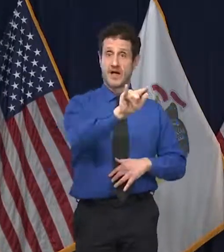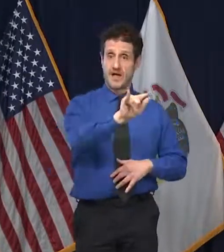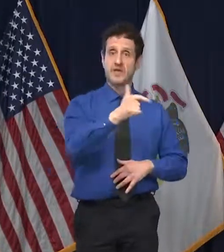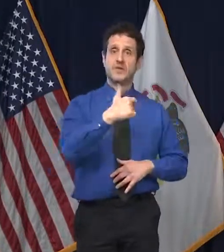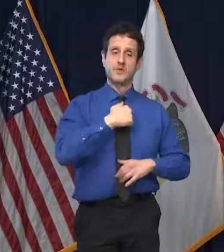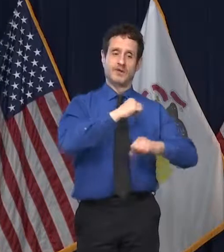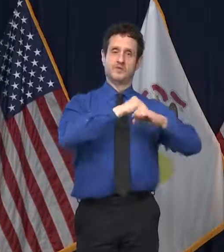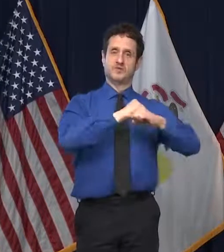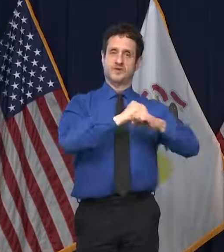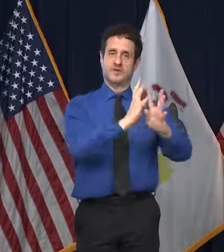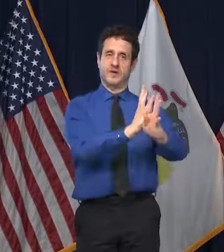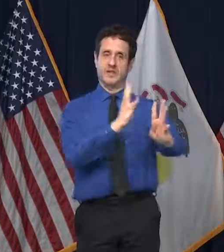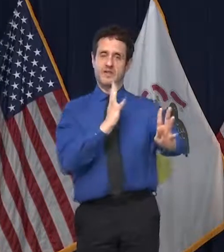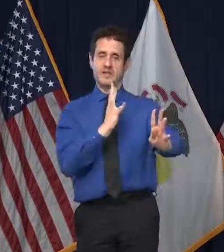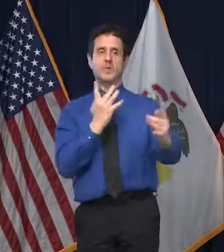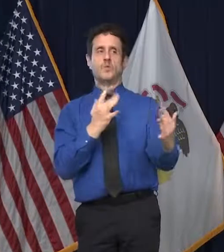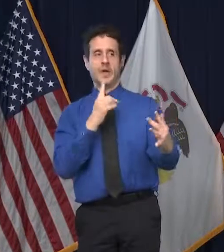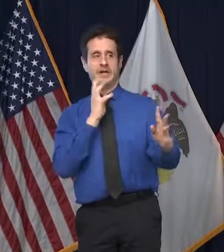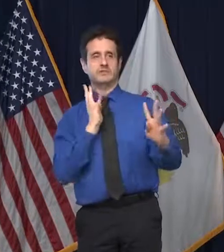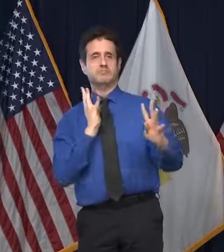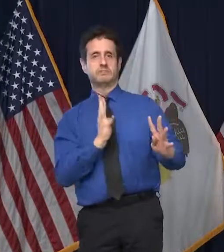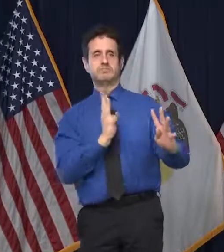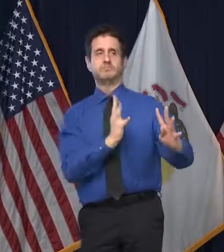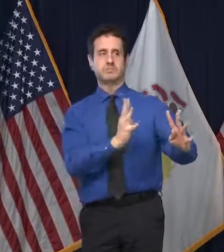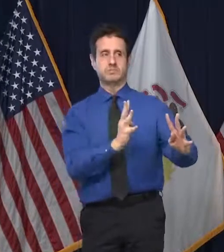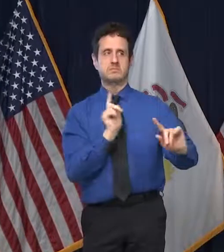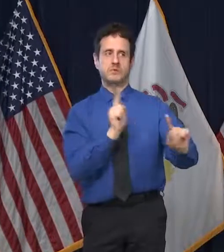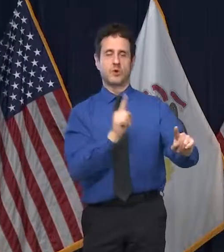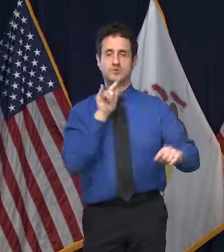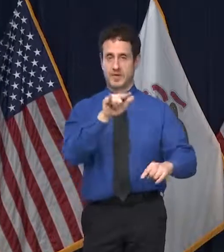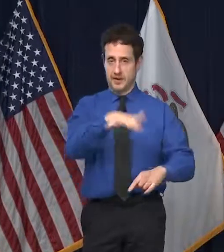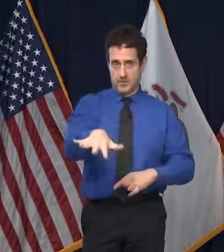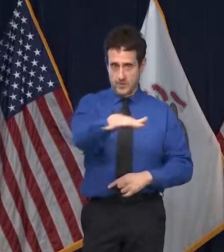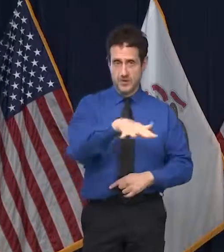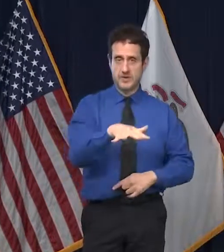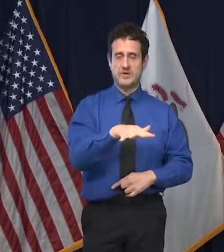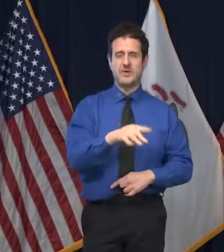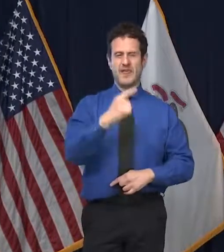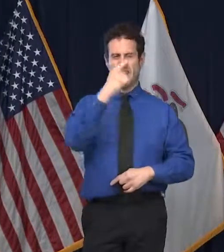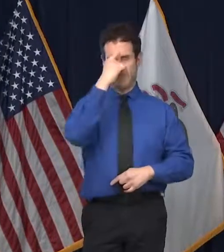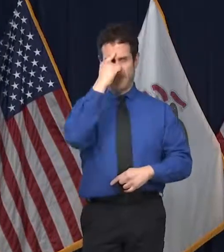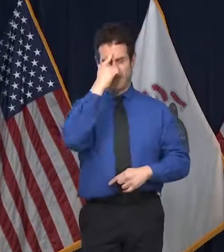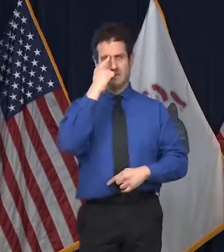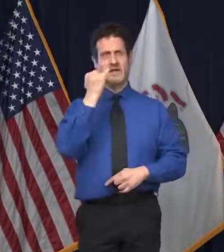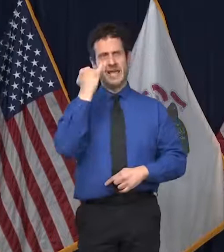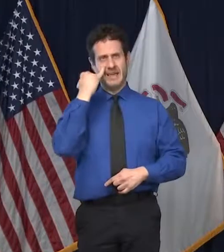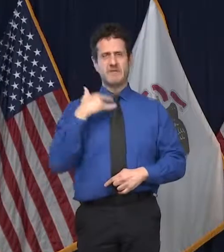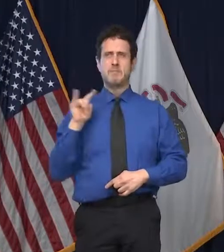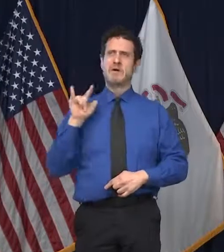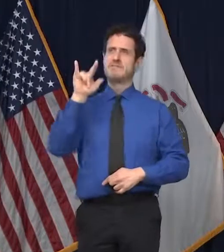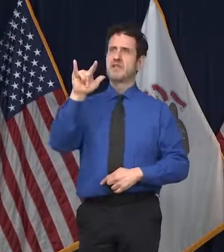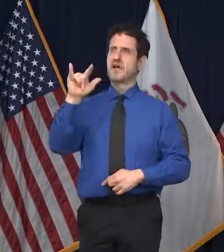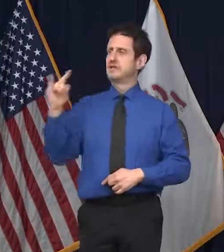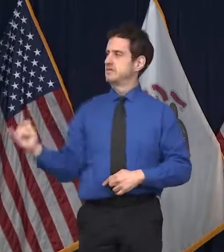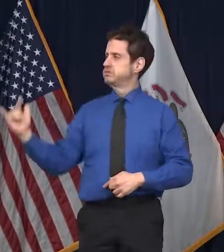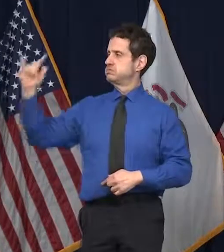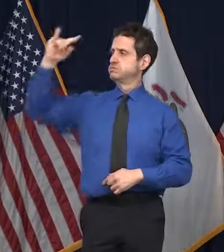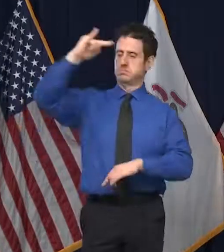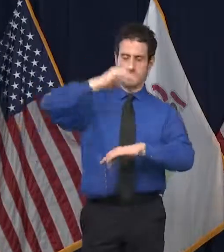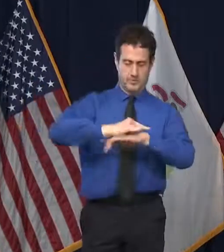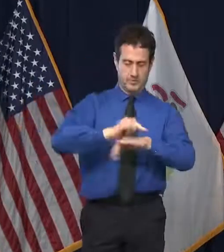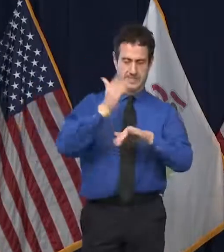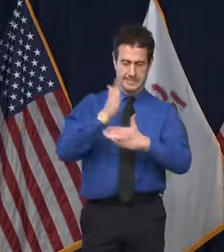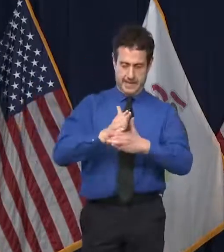security lines as you go through the airport terminals. Think about a flight with layovers where it may be cheaper,